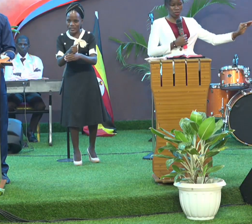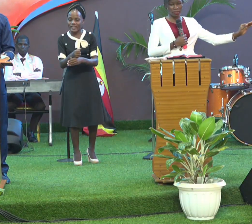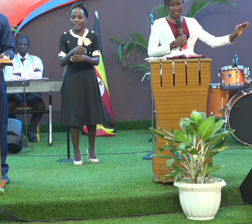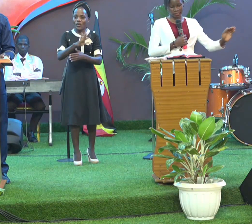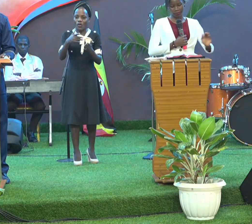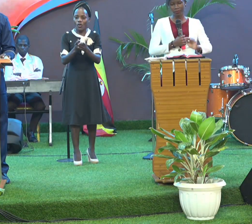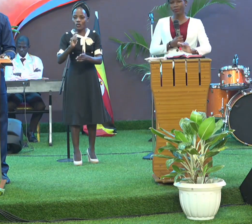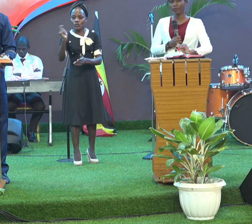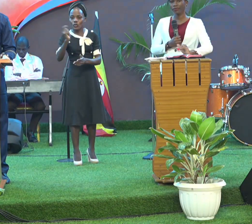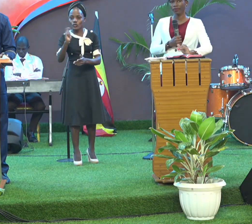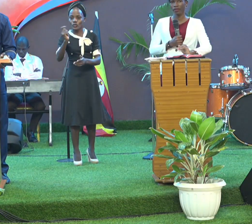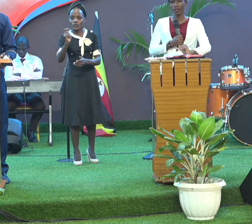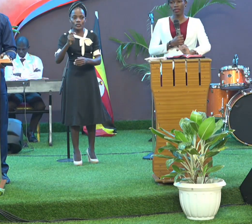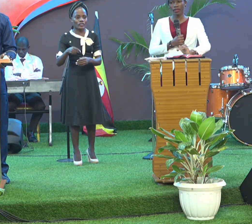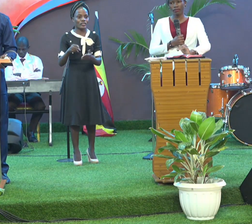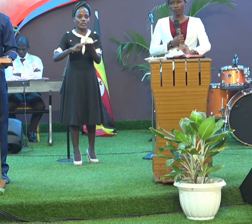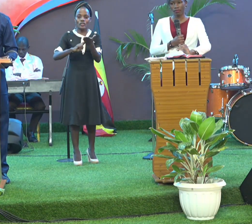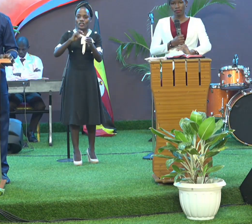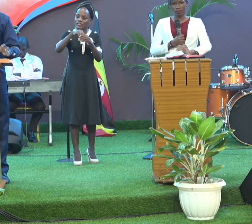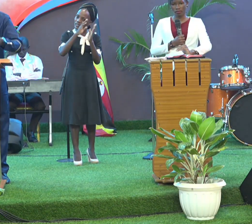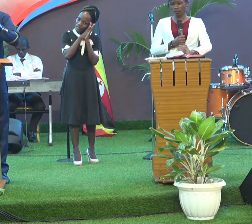tools to use.